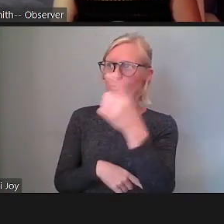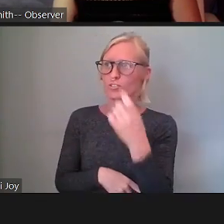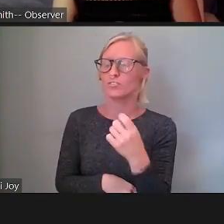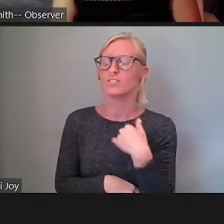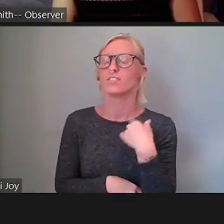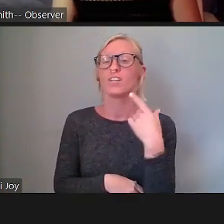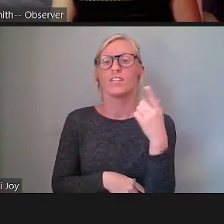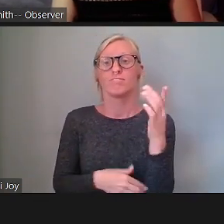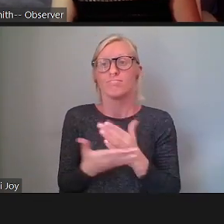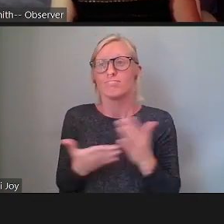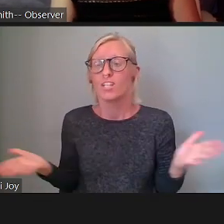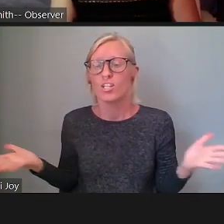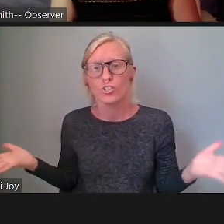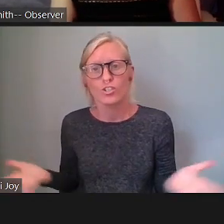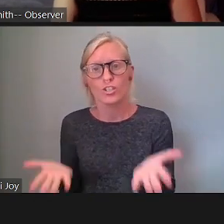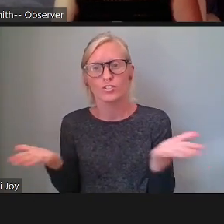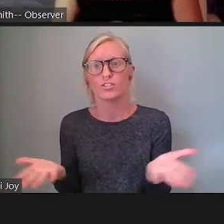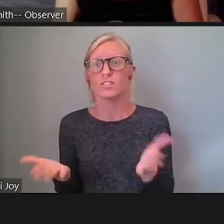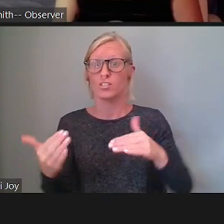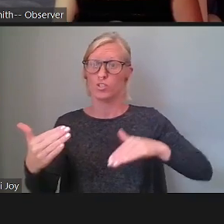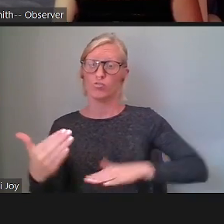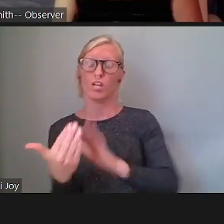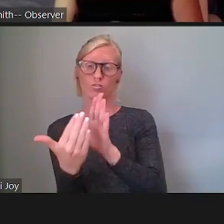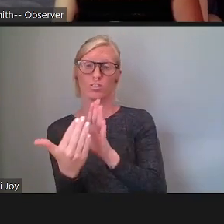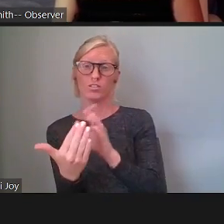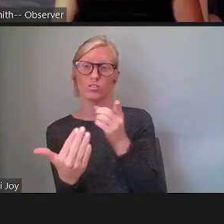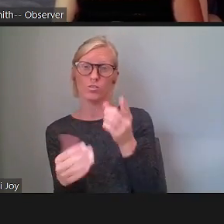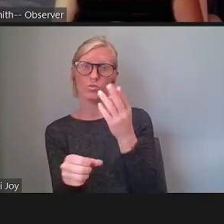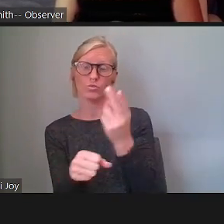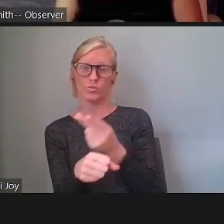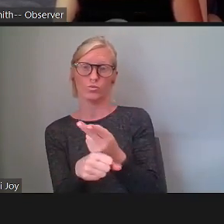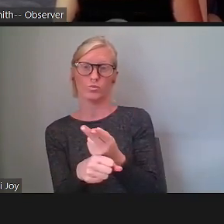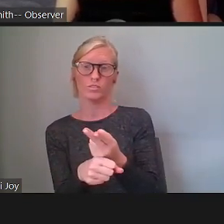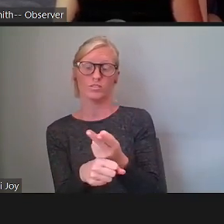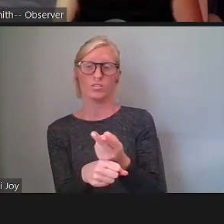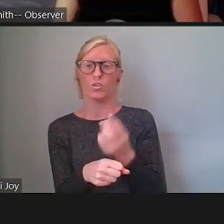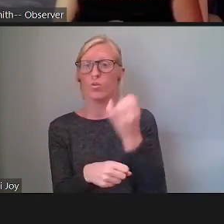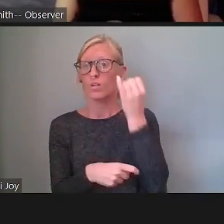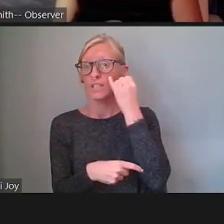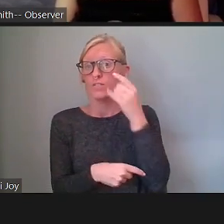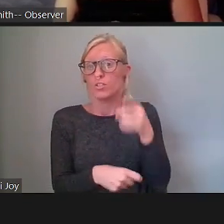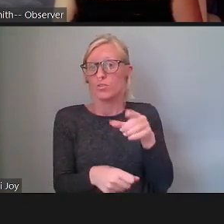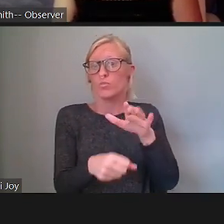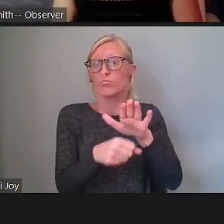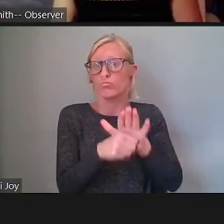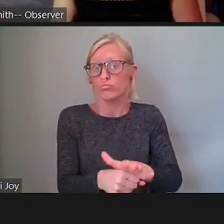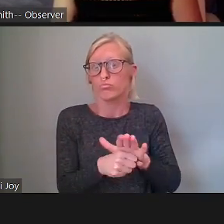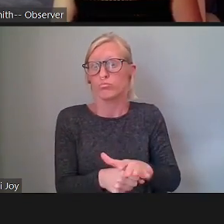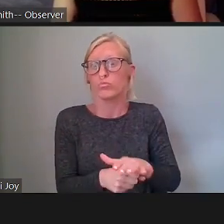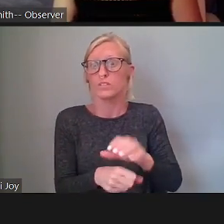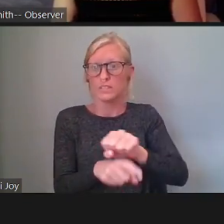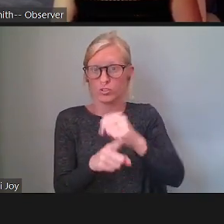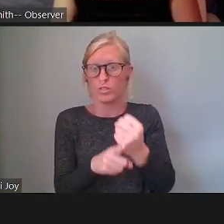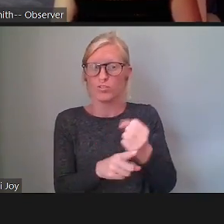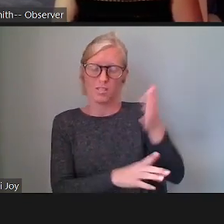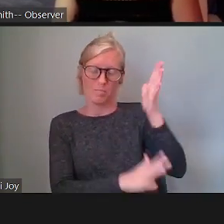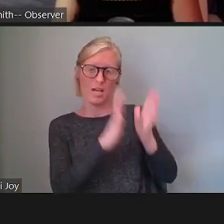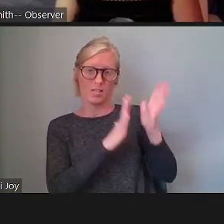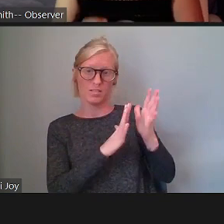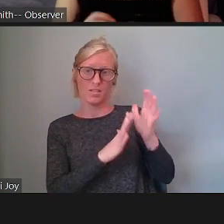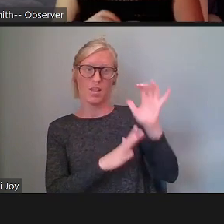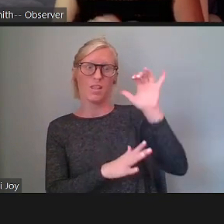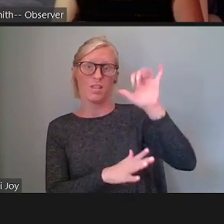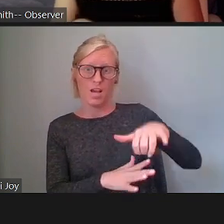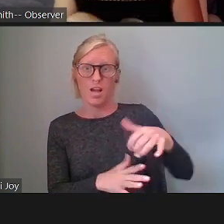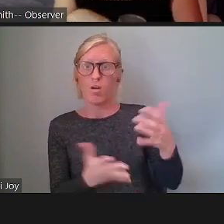we encourage is strategies that you have used in the past, which you have found to be helpful to you,